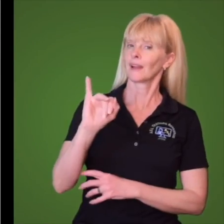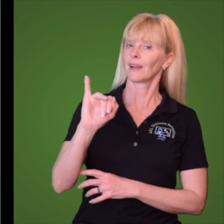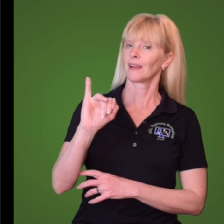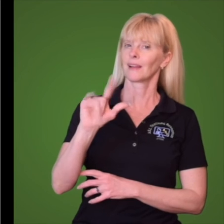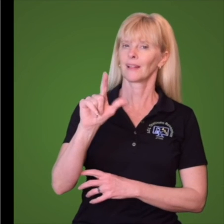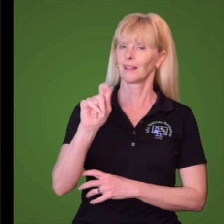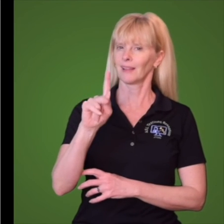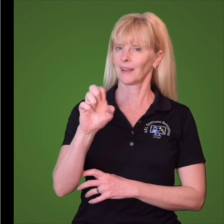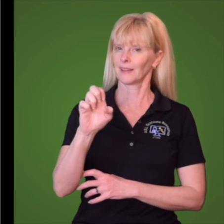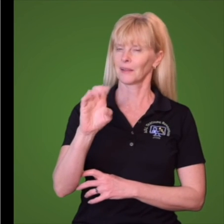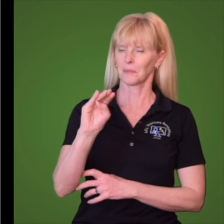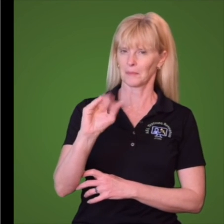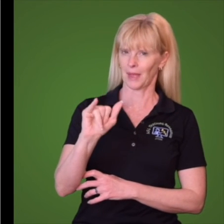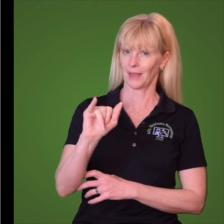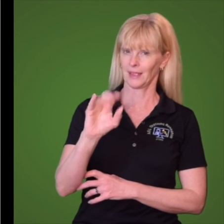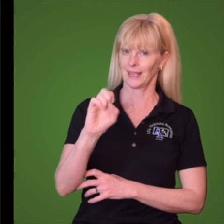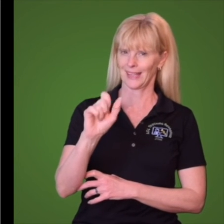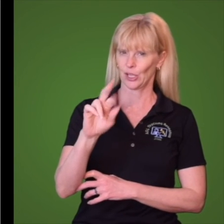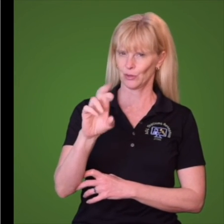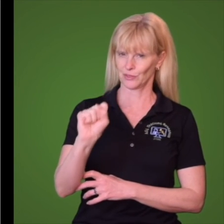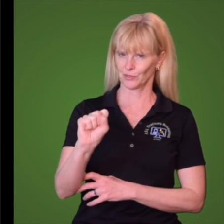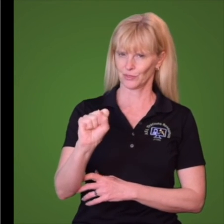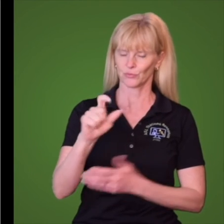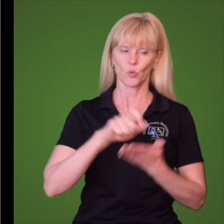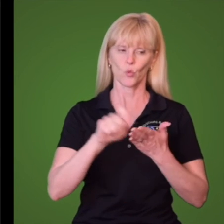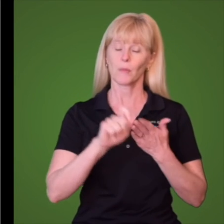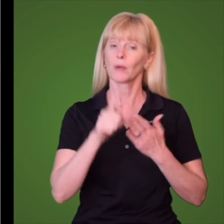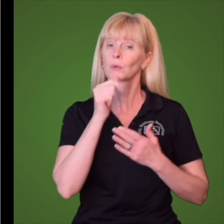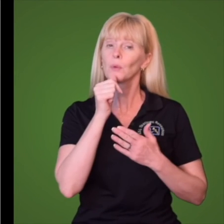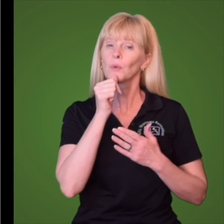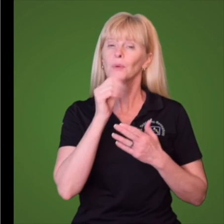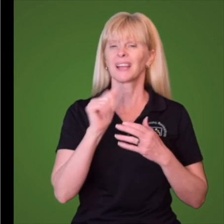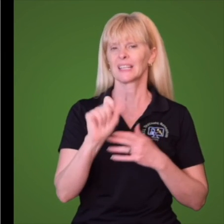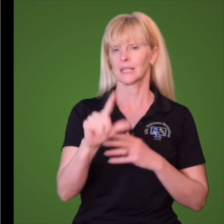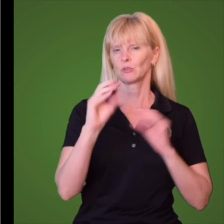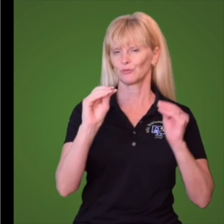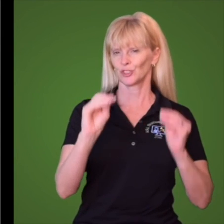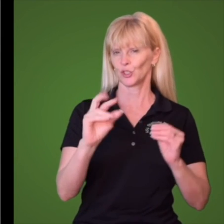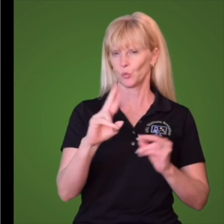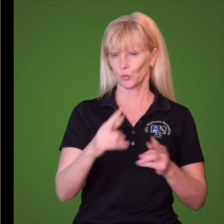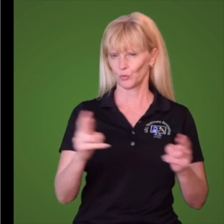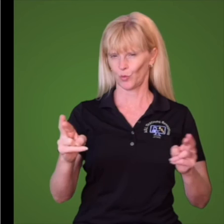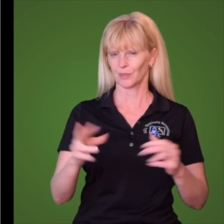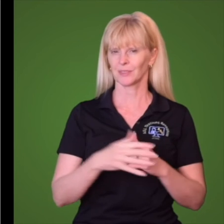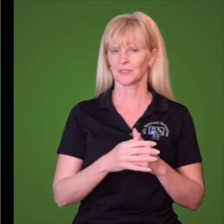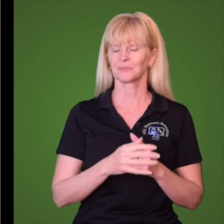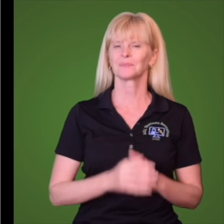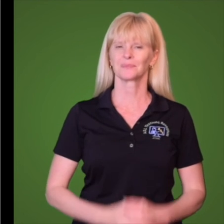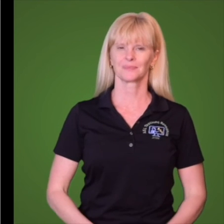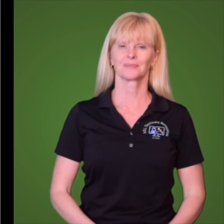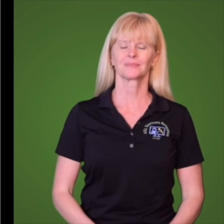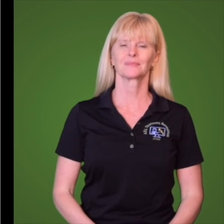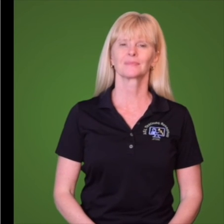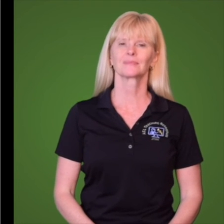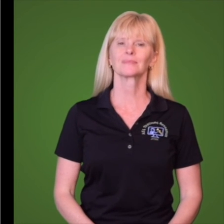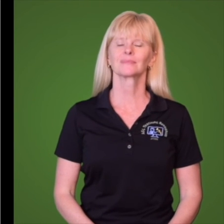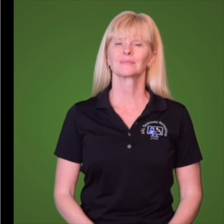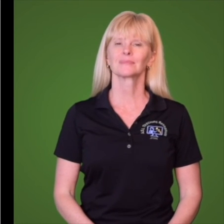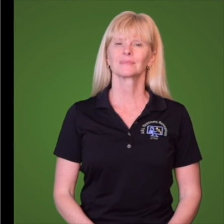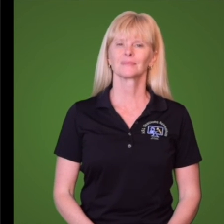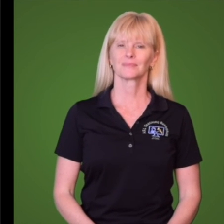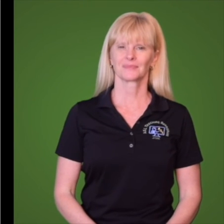I Like My Ears, written by ASL Teaching Resources.